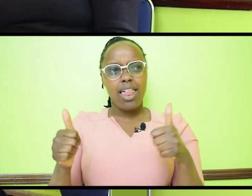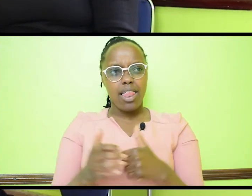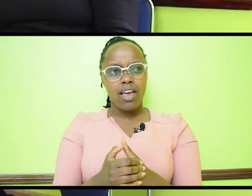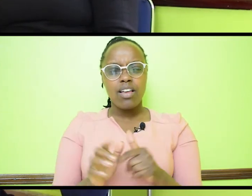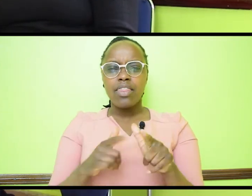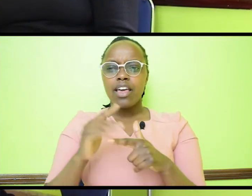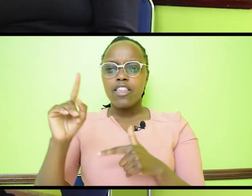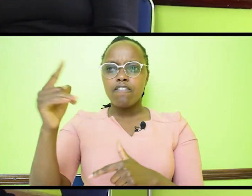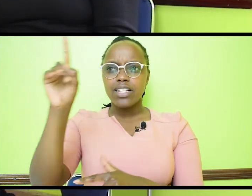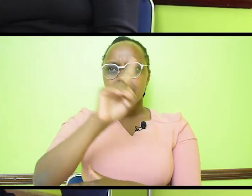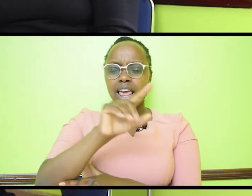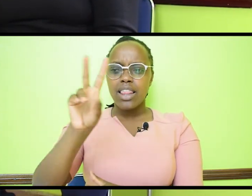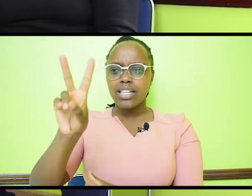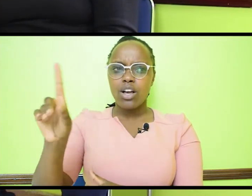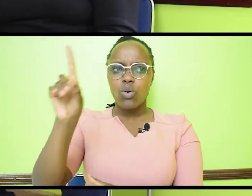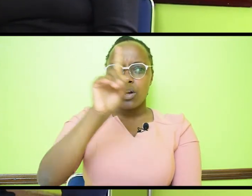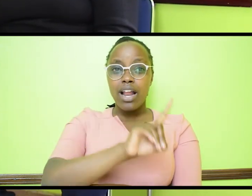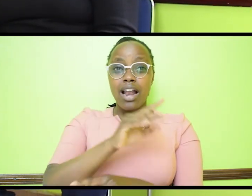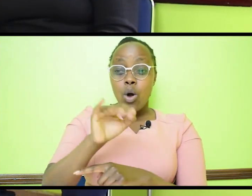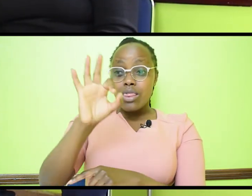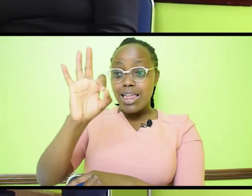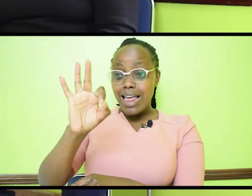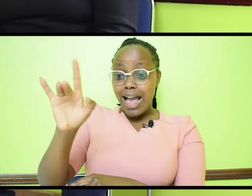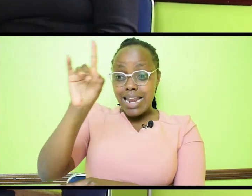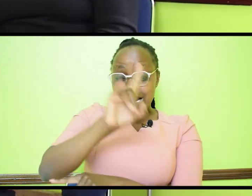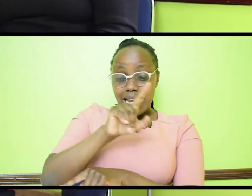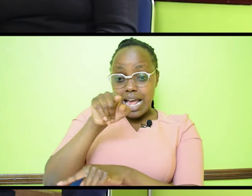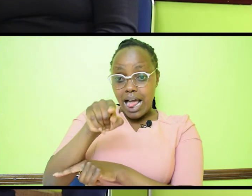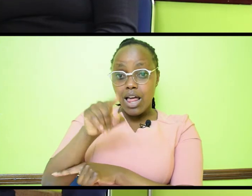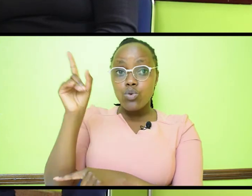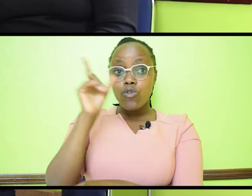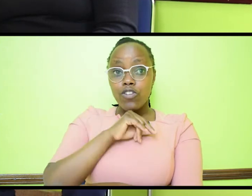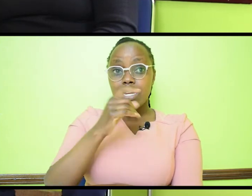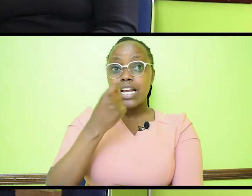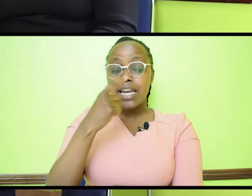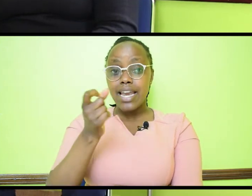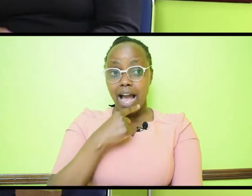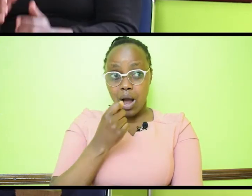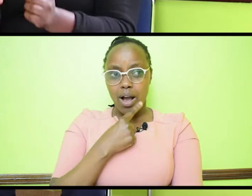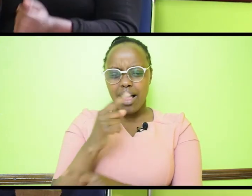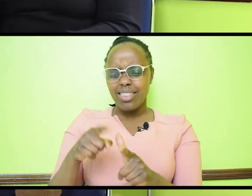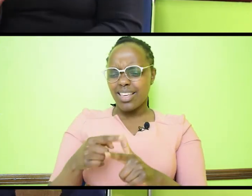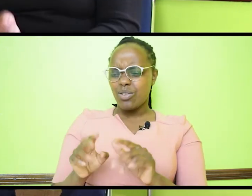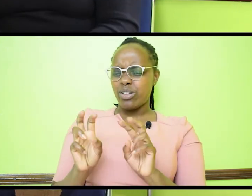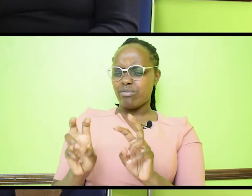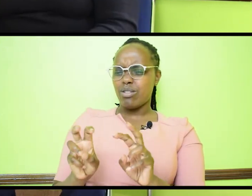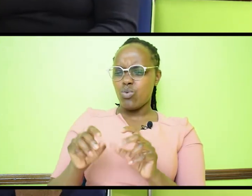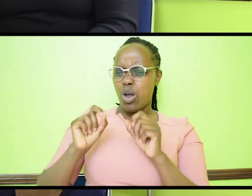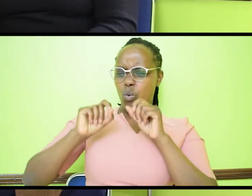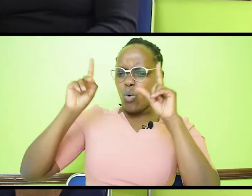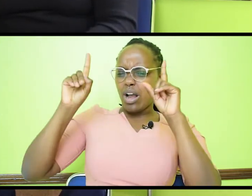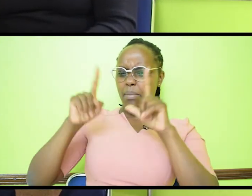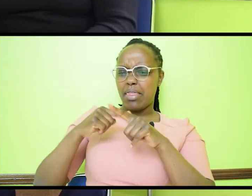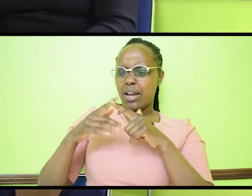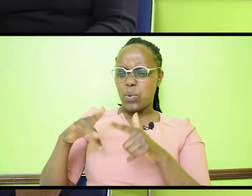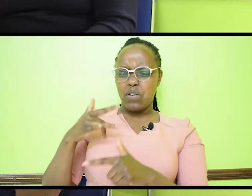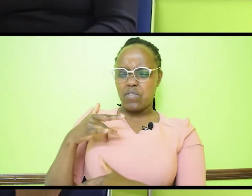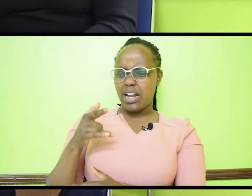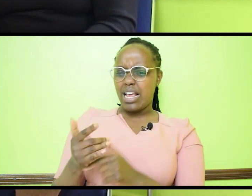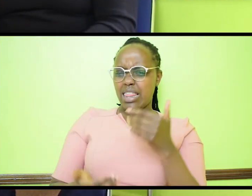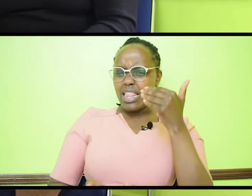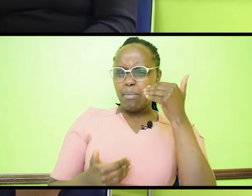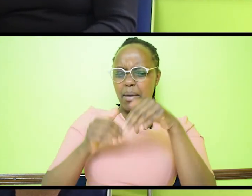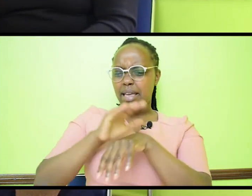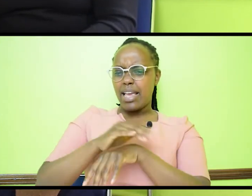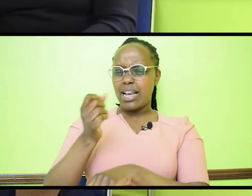was fine. Day 1, day 2. Now day 3, when we are going to finish the dose, I woke up, fed the